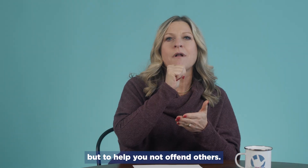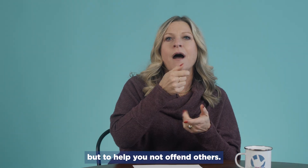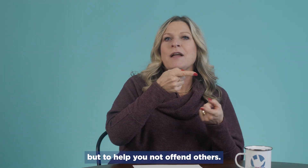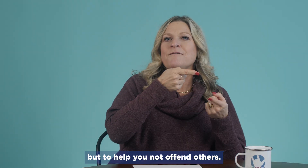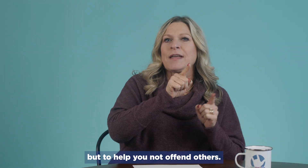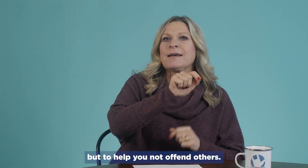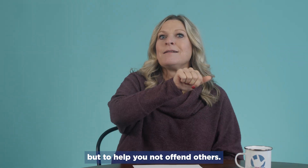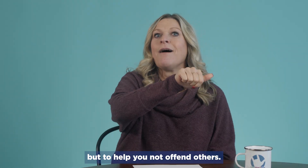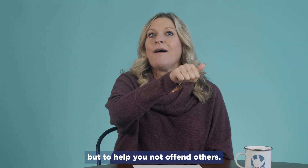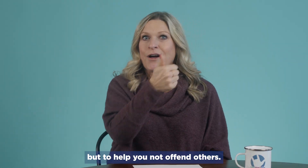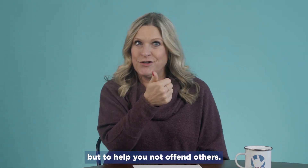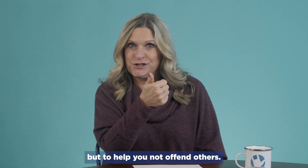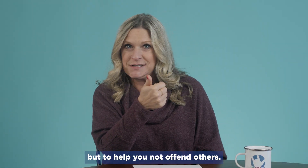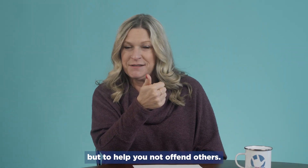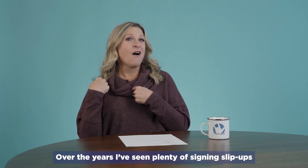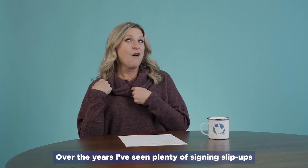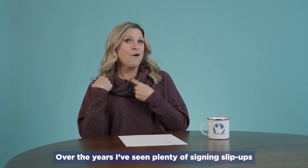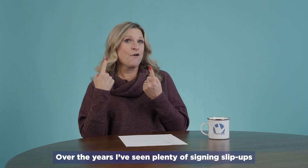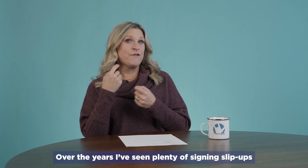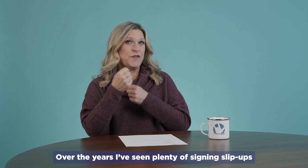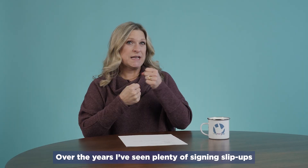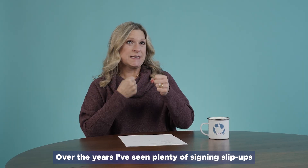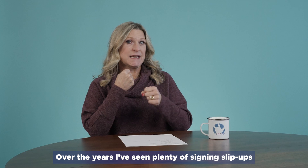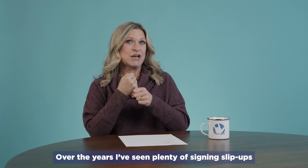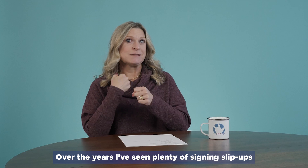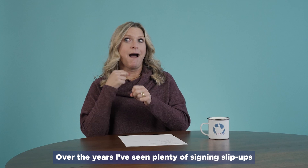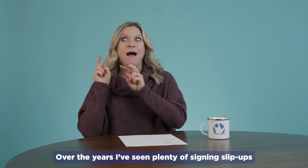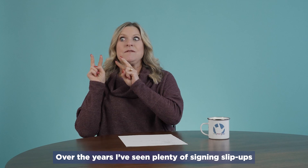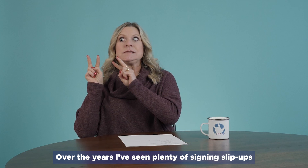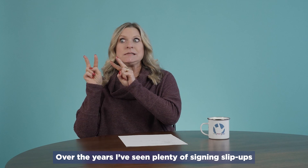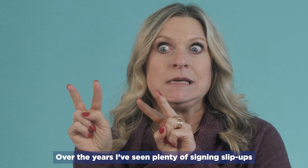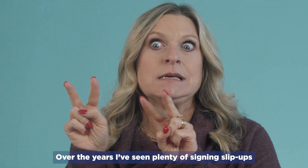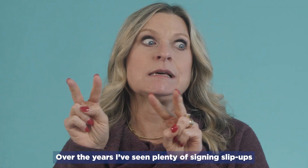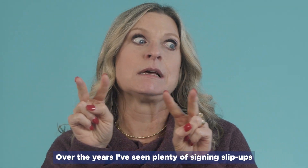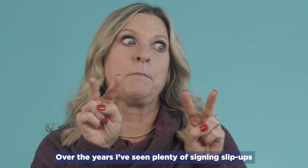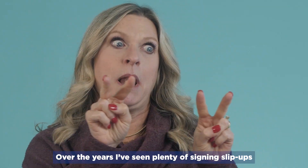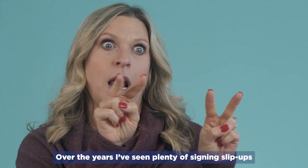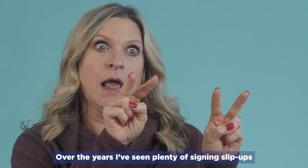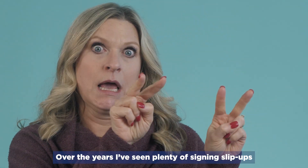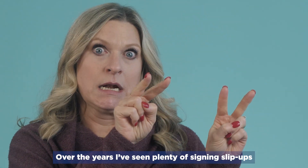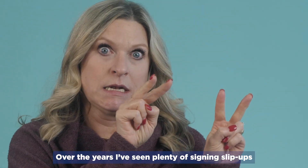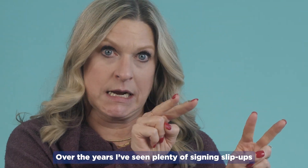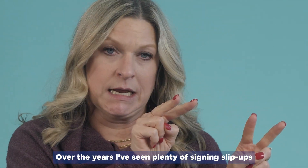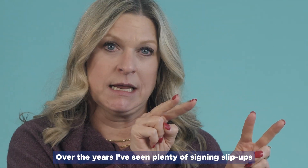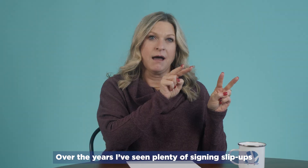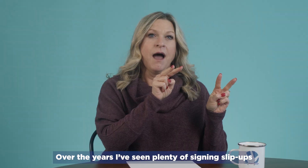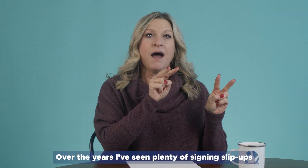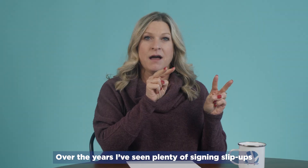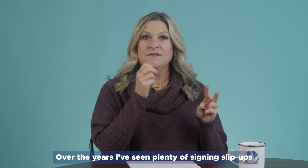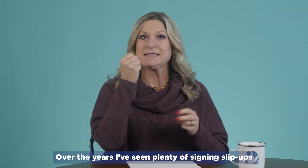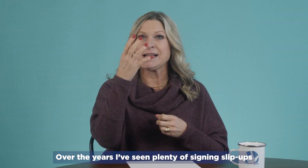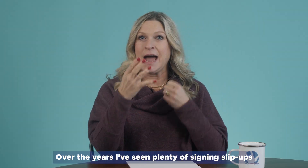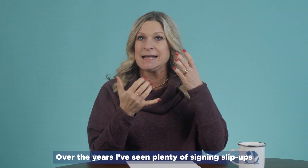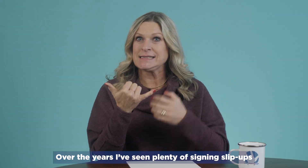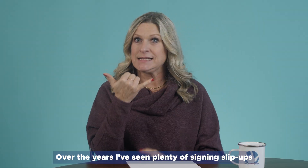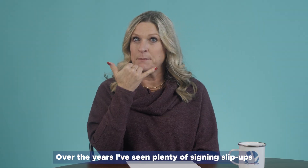not offend others. Over the years, I've seen plenty of signing